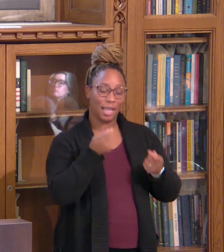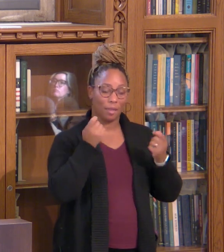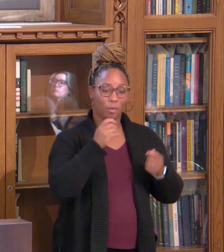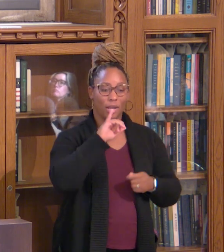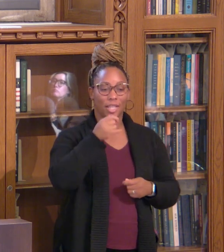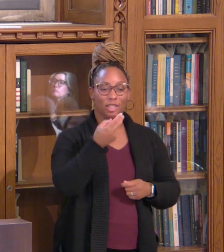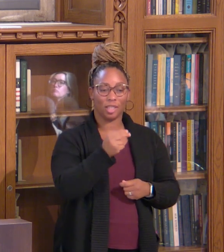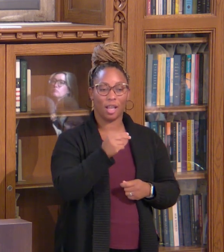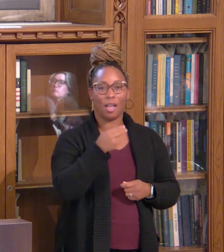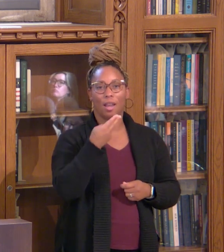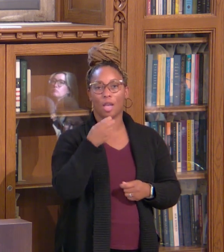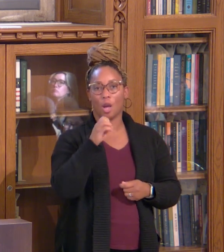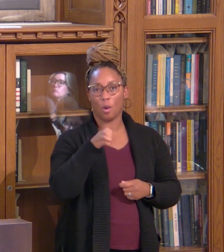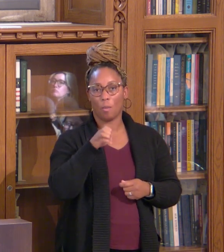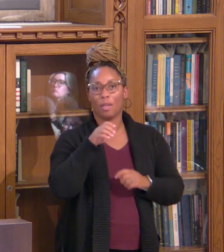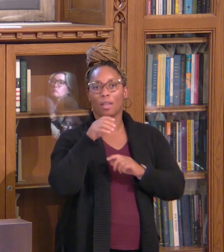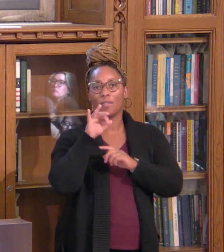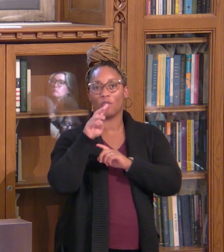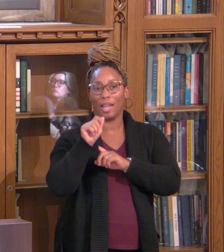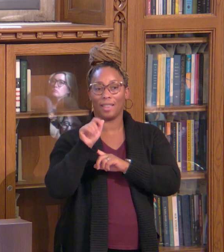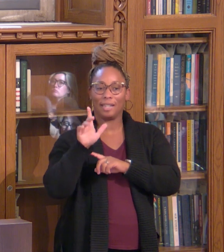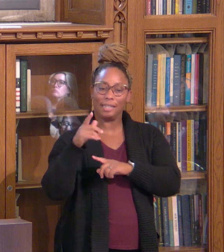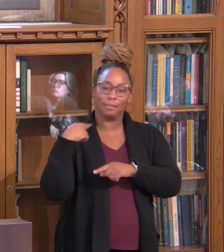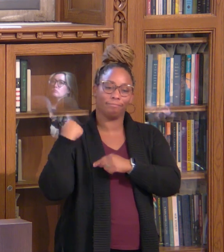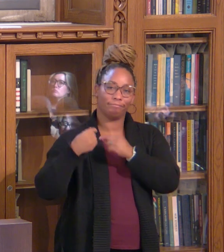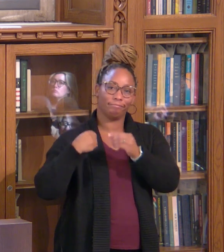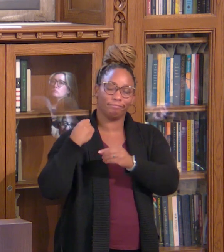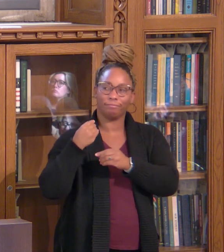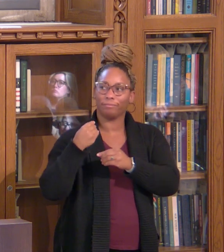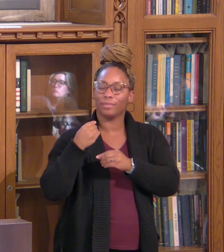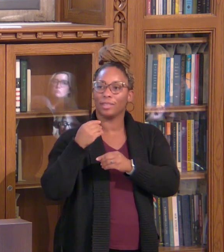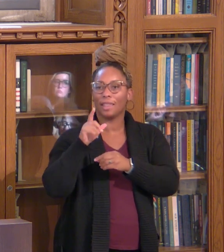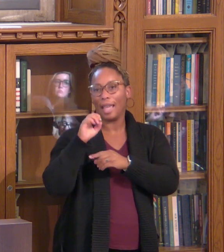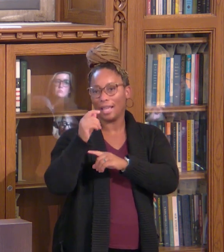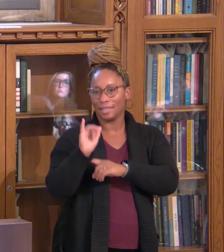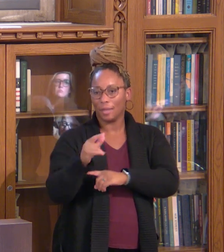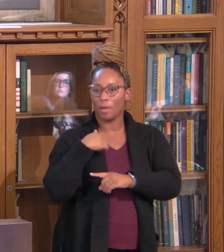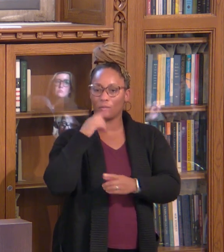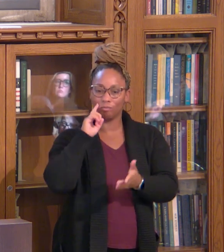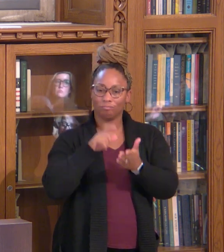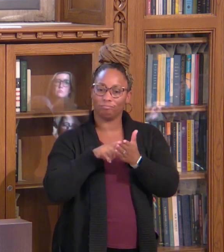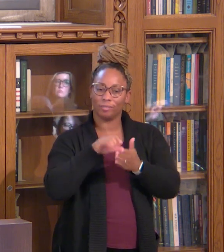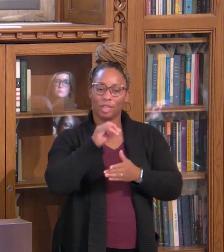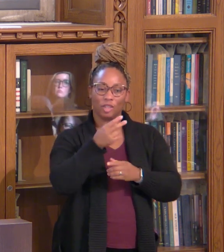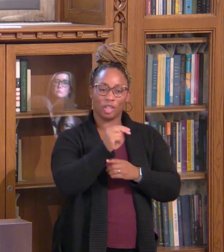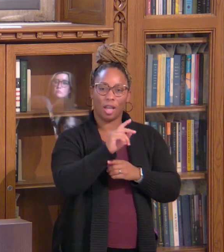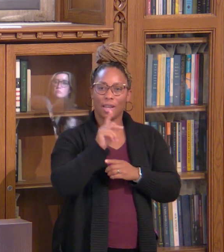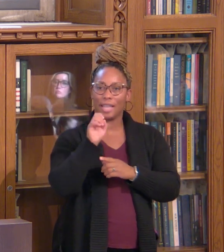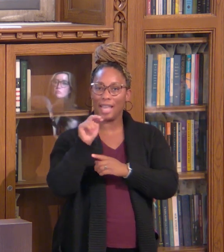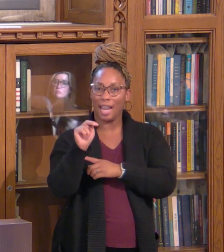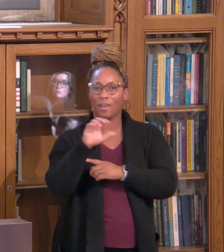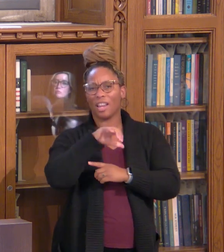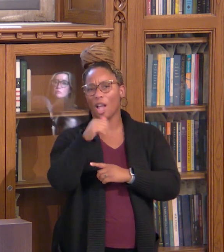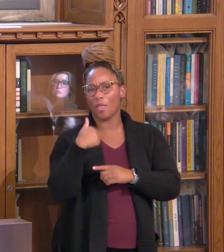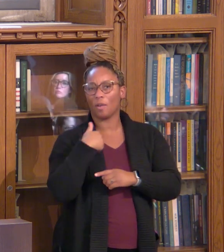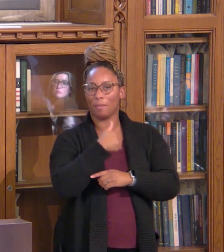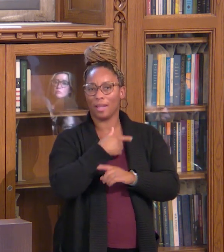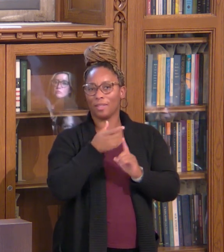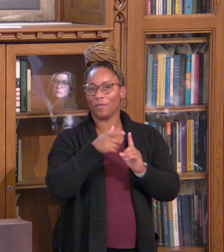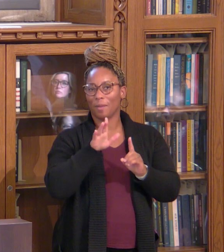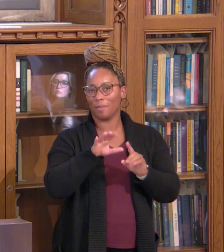Franklin's Legacy I would like to recognize John and Karen Franklin as well as other members of the